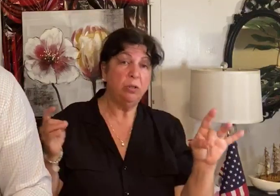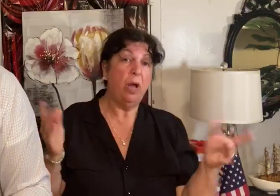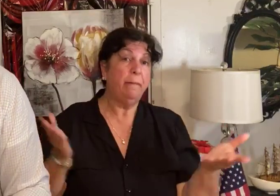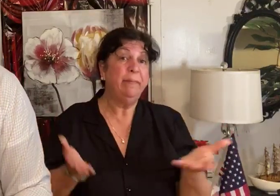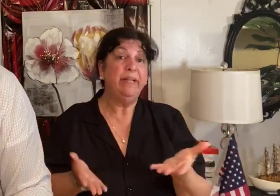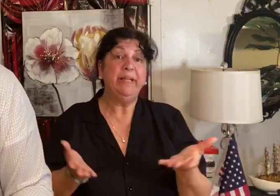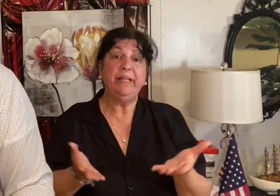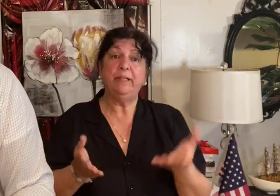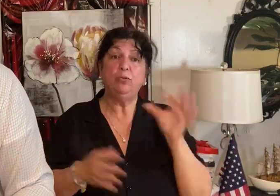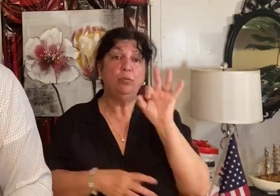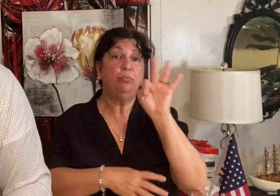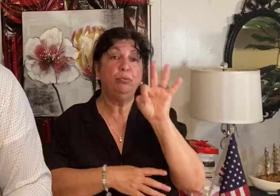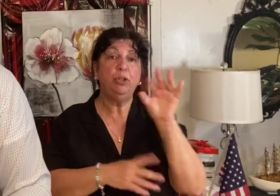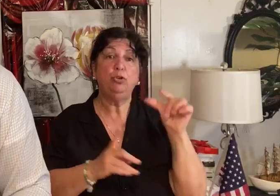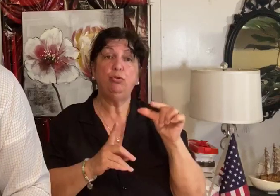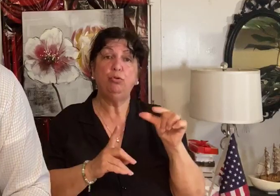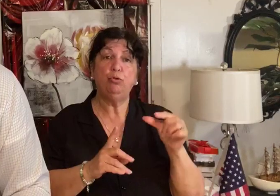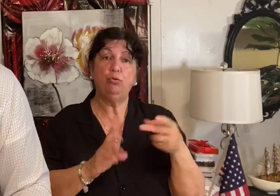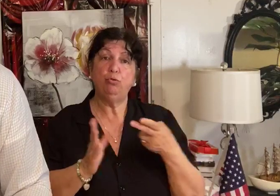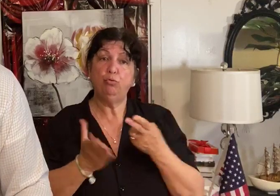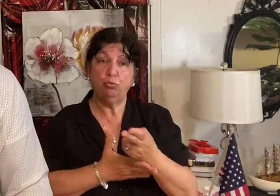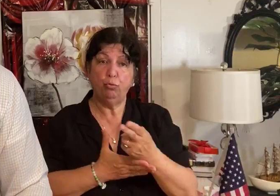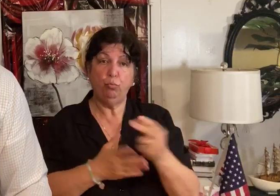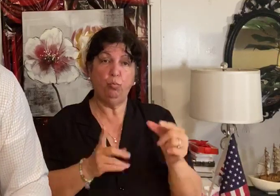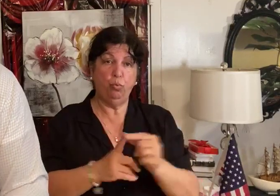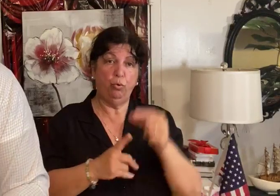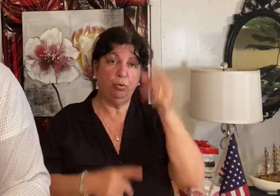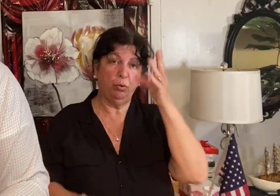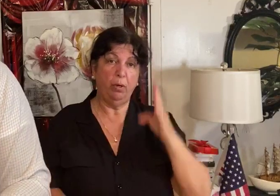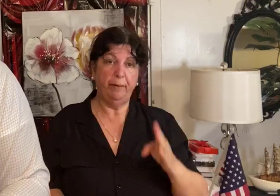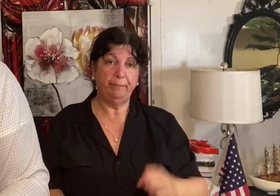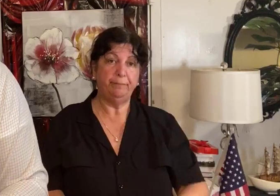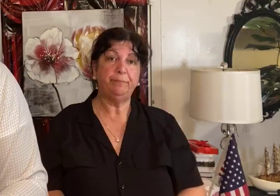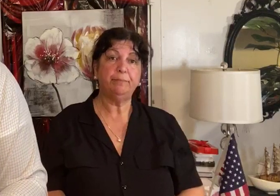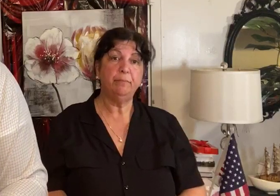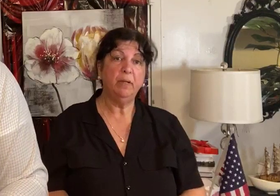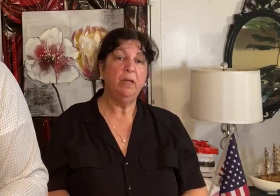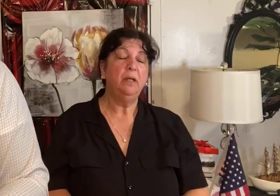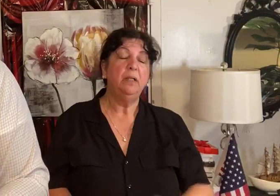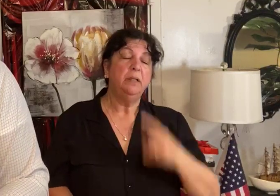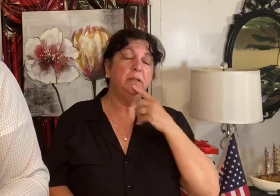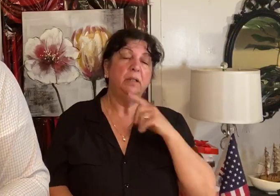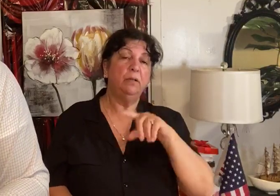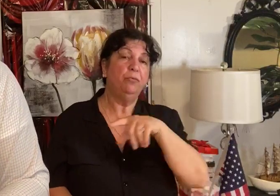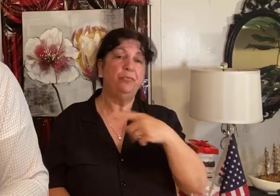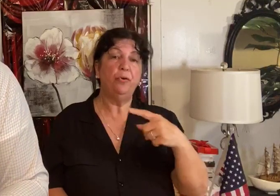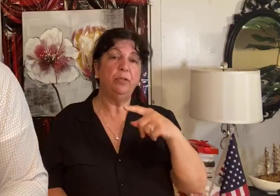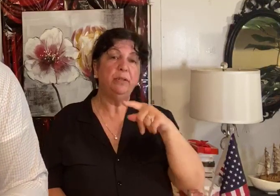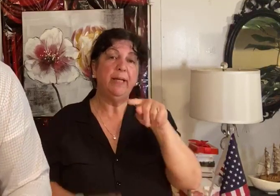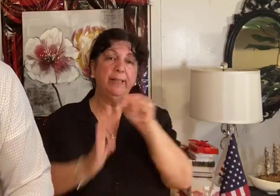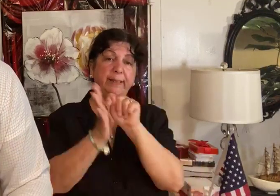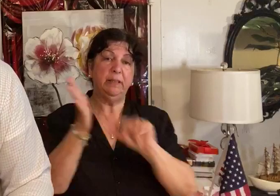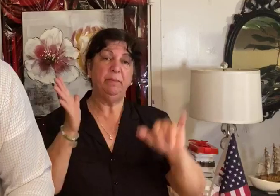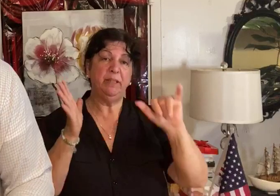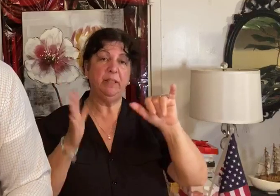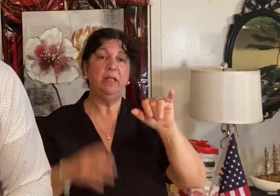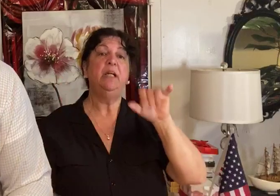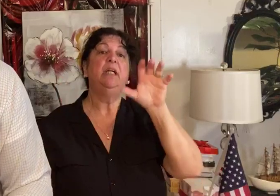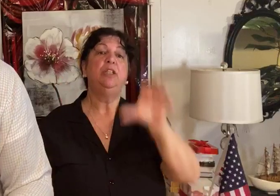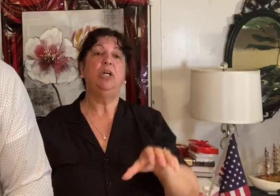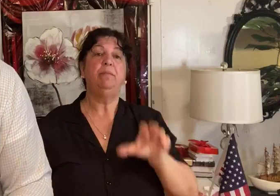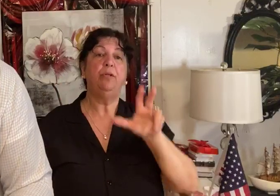here to preach the truth of the Word of God. It says in the book of 1 Timothy chapter